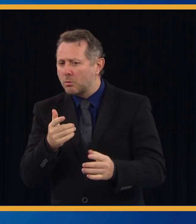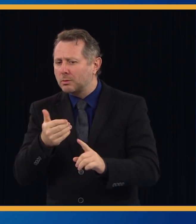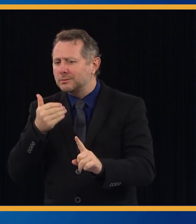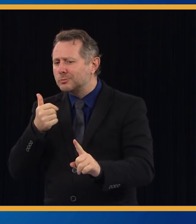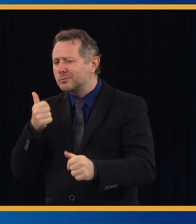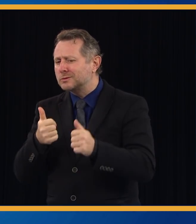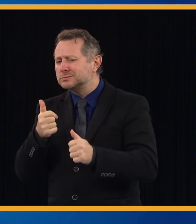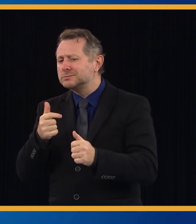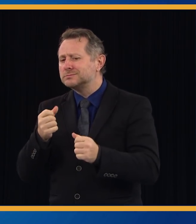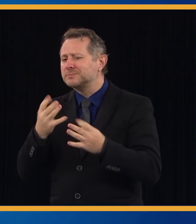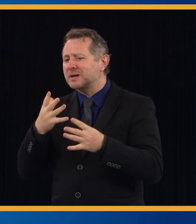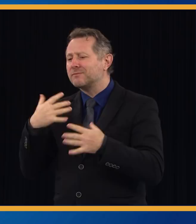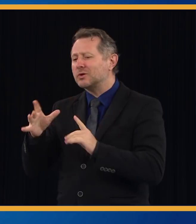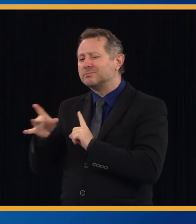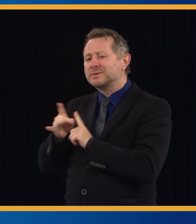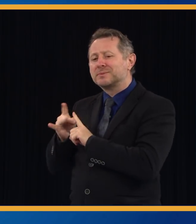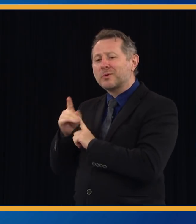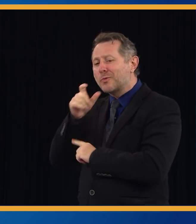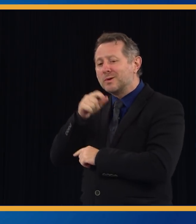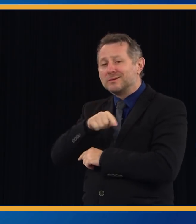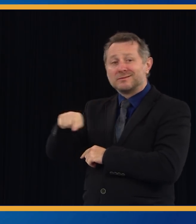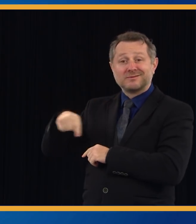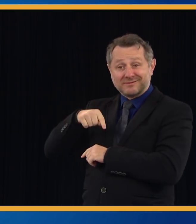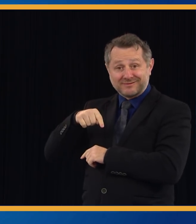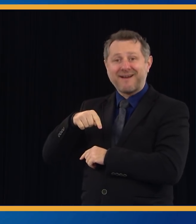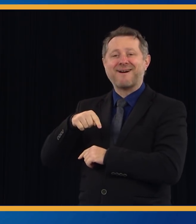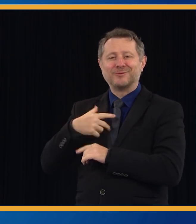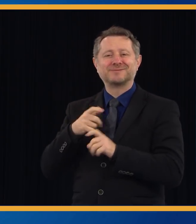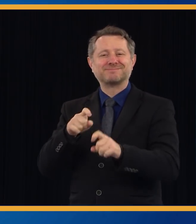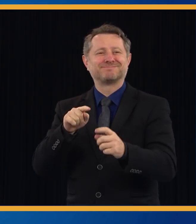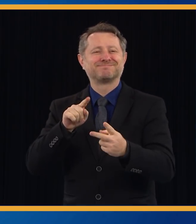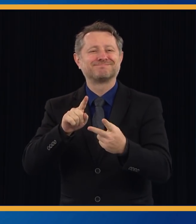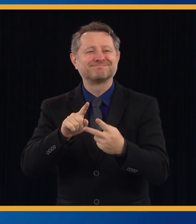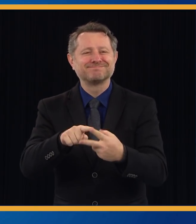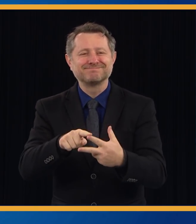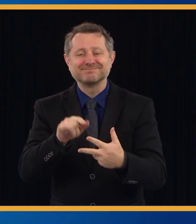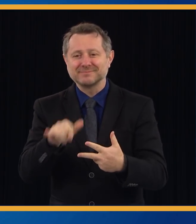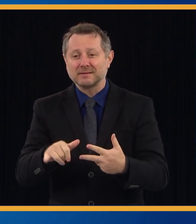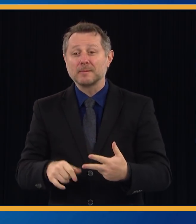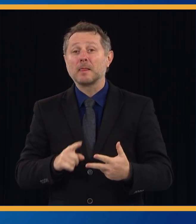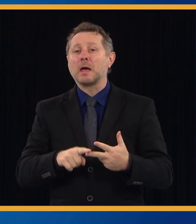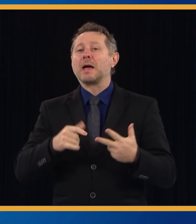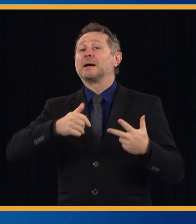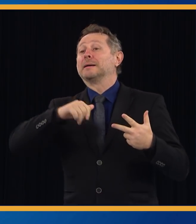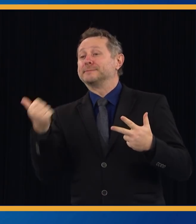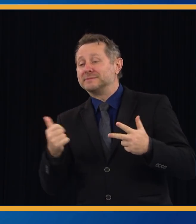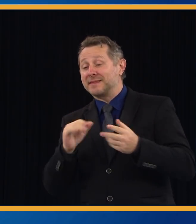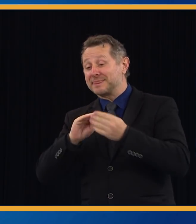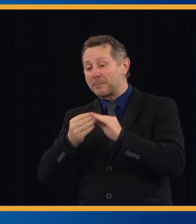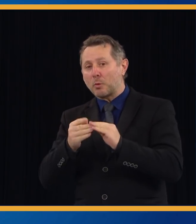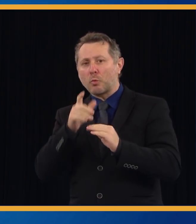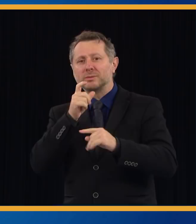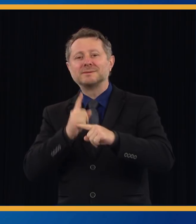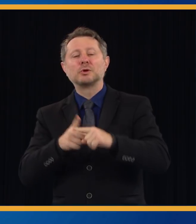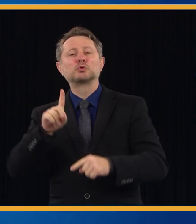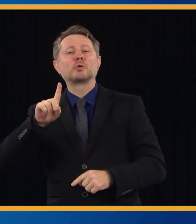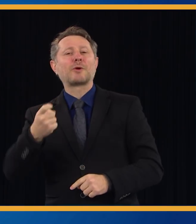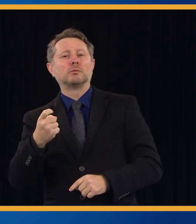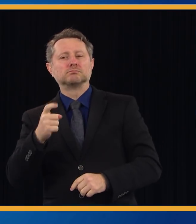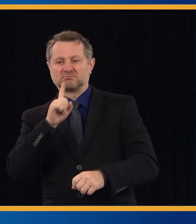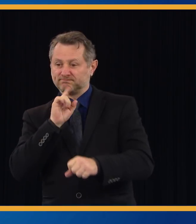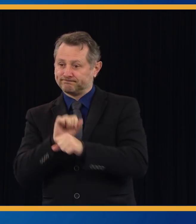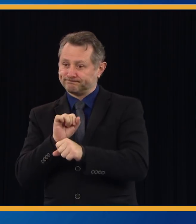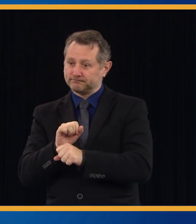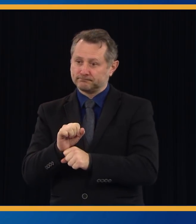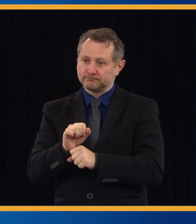been infected. The third dial is the diagnostic tests, which are just positive and negative.